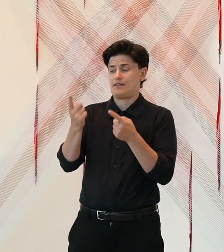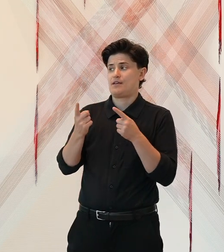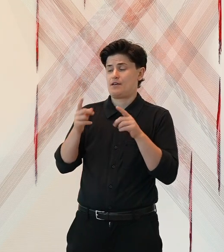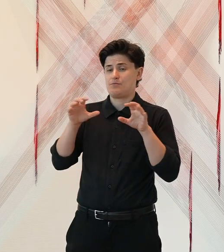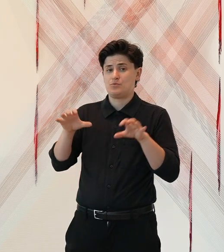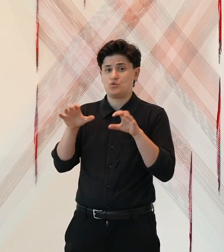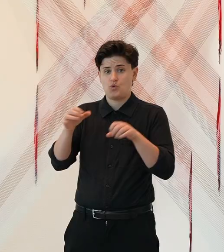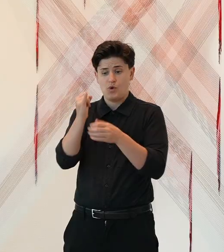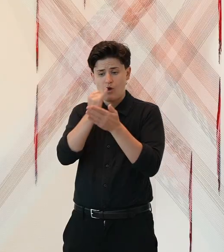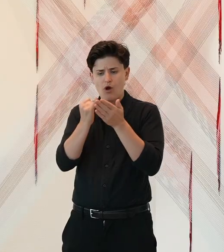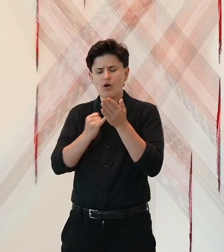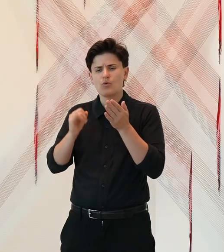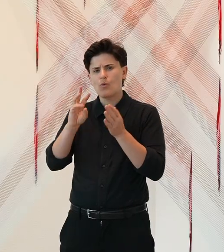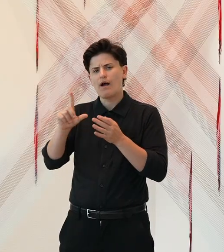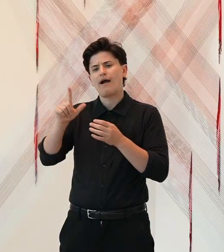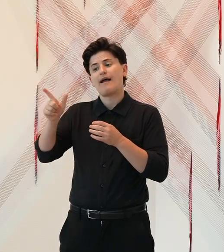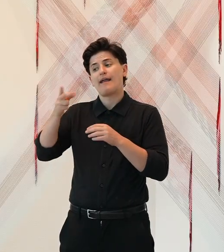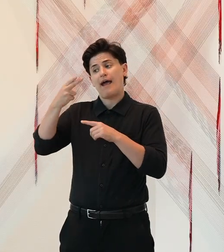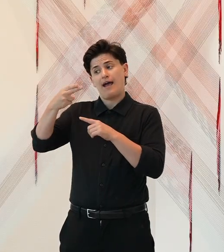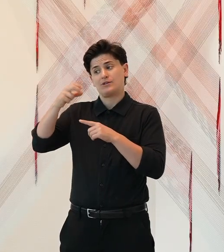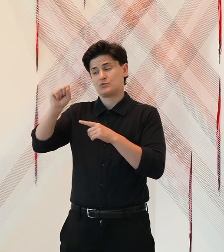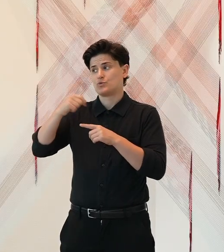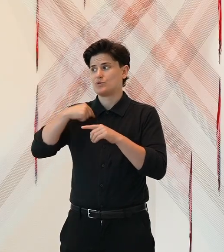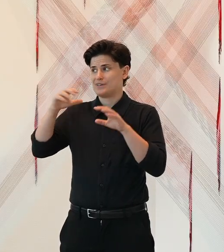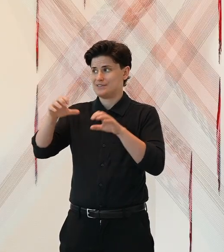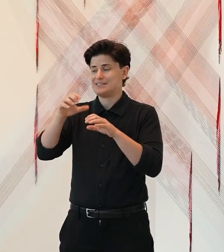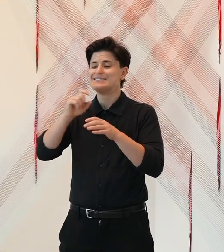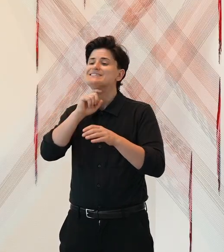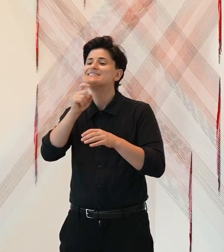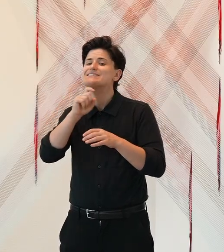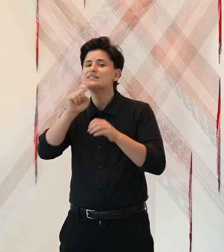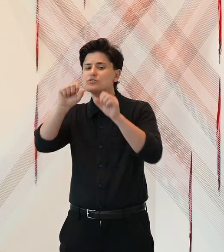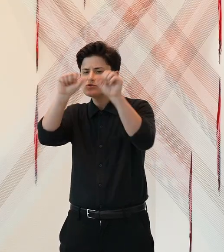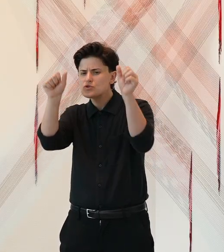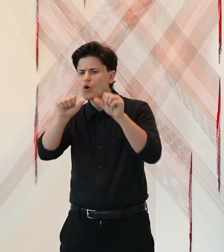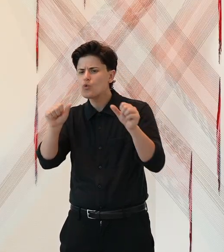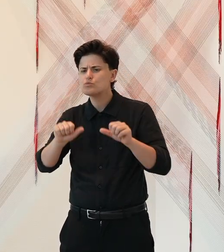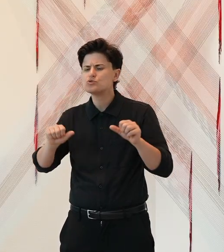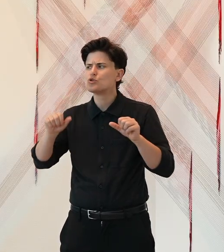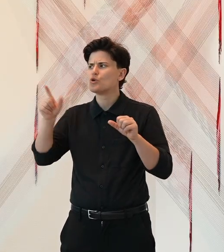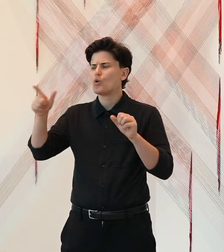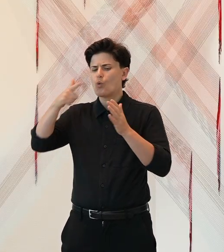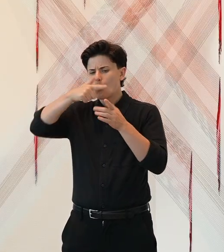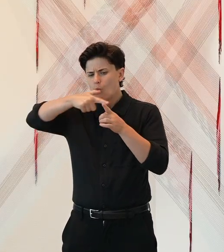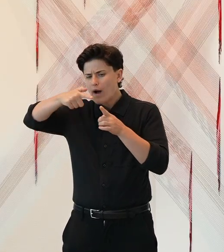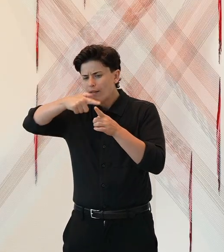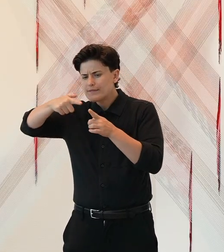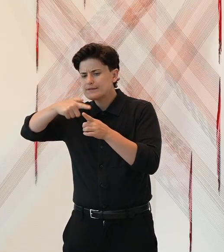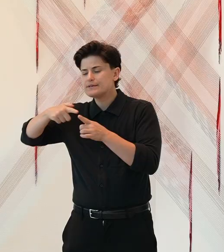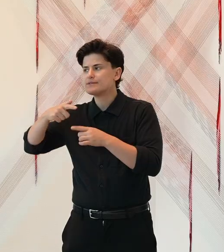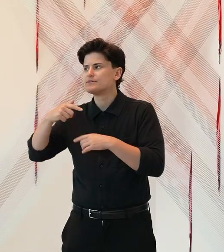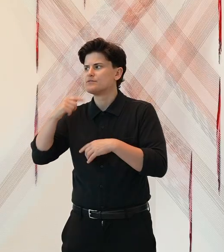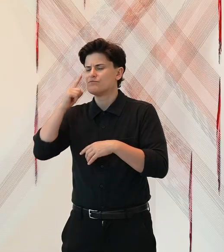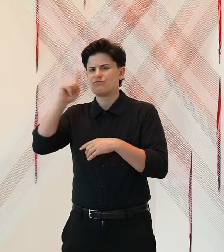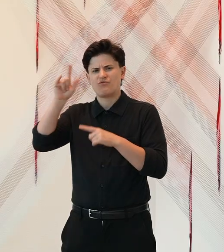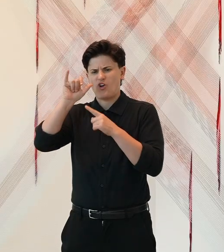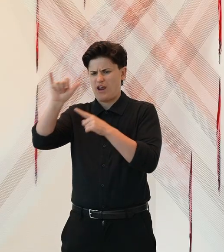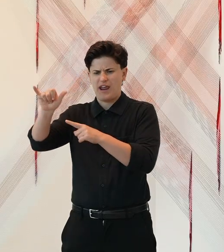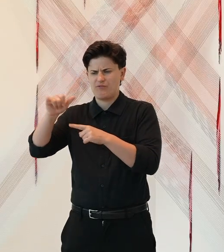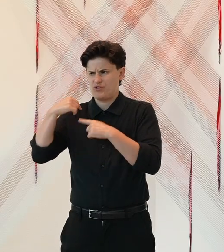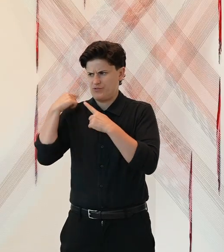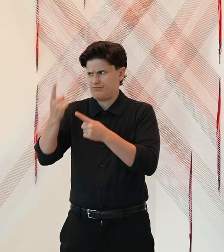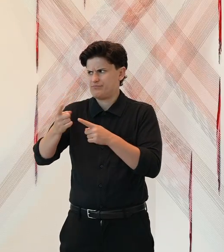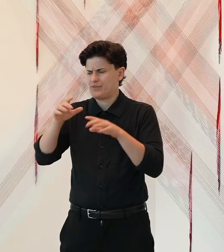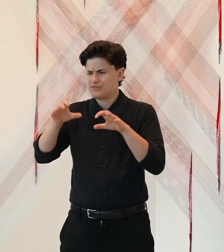Well, in high school, I was doing steel sculpture, welding and stuff, and just forever. Like she said, that I've